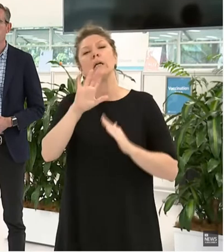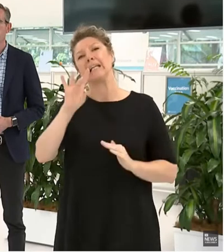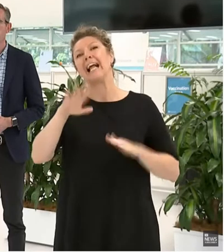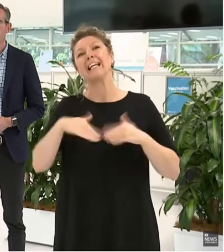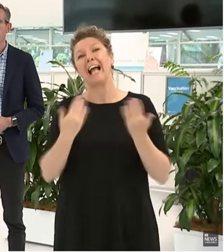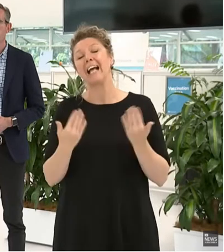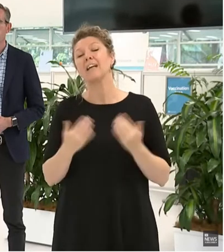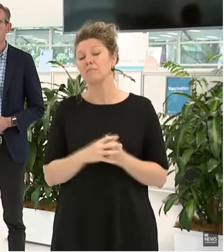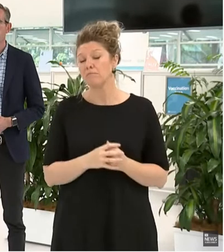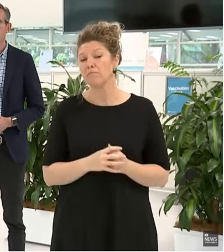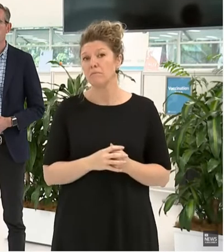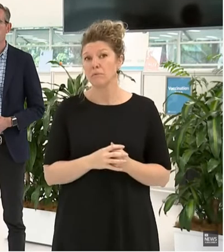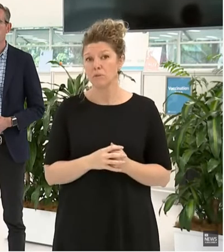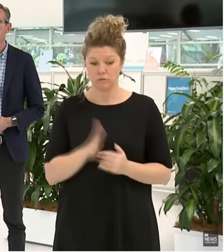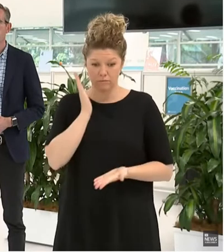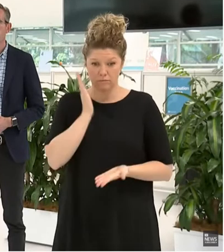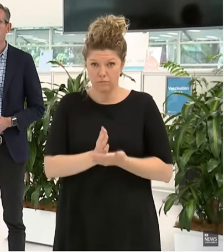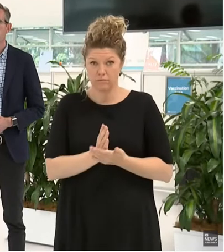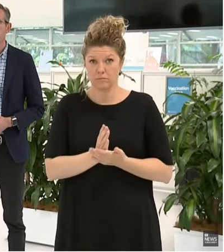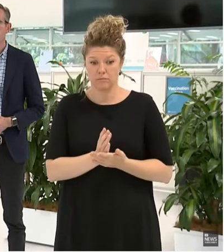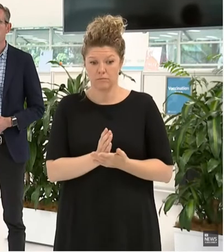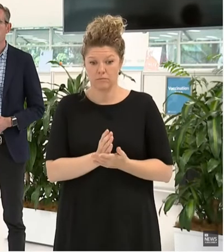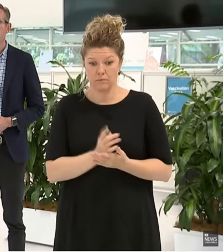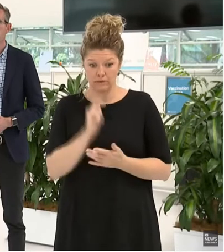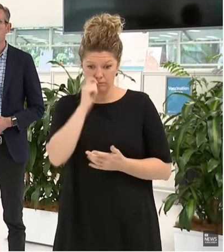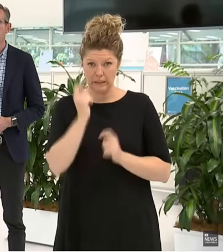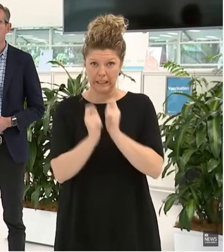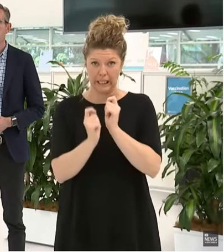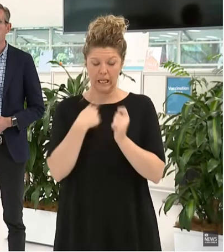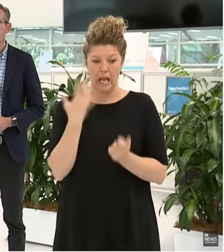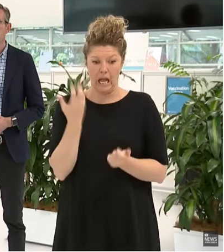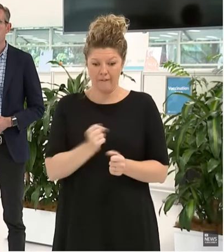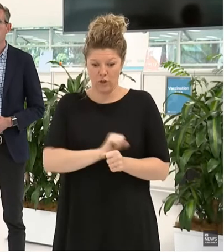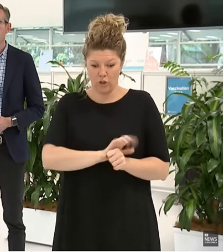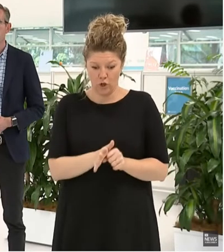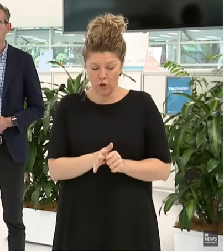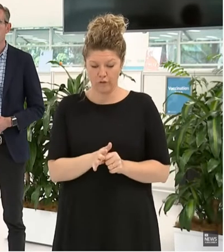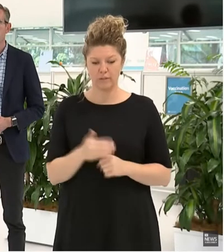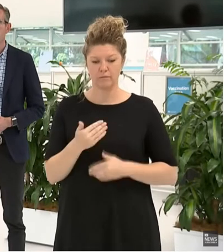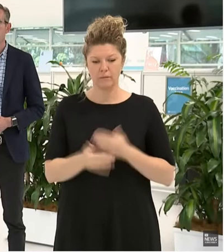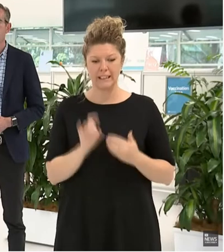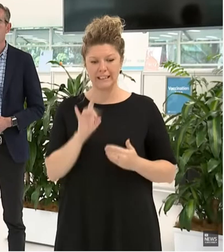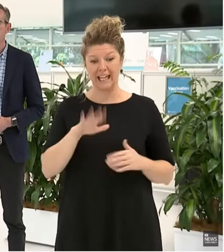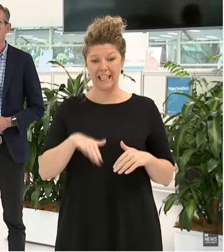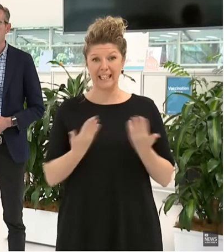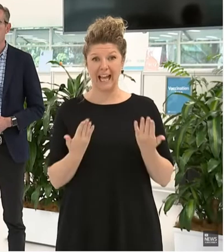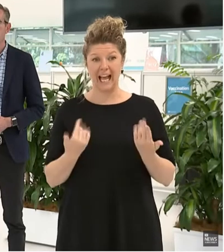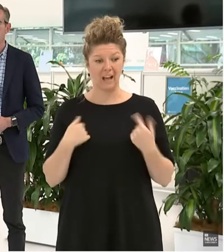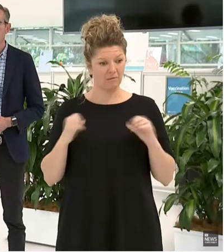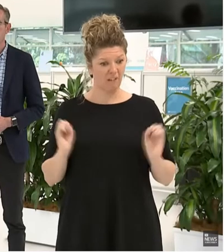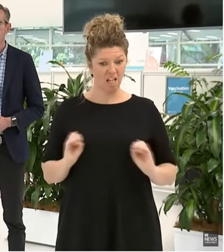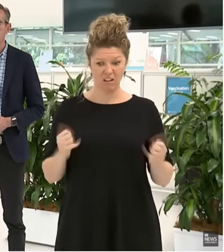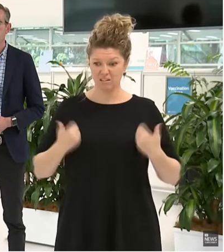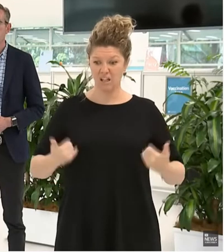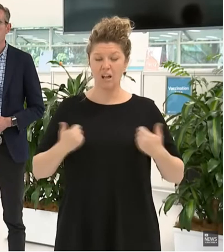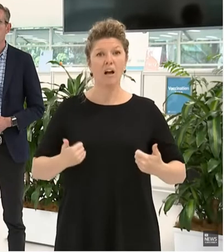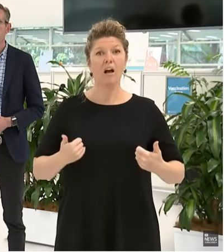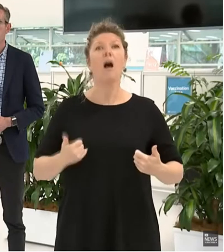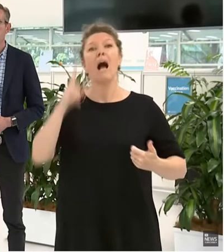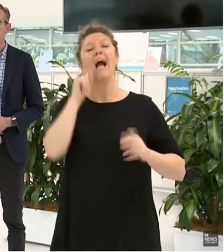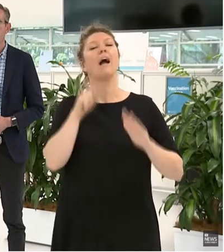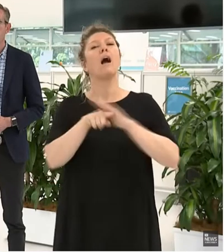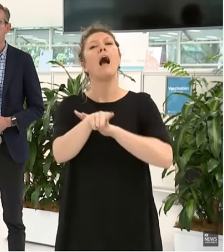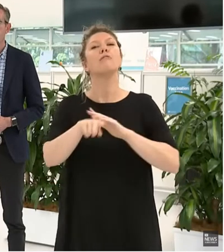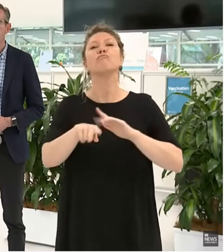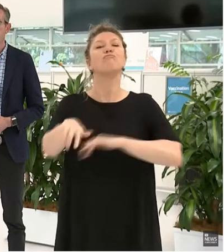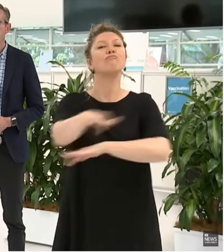again. 10 days after you have had your test, if you are symptom-free, you can leave your home because